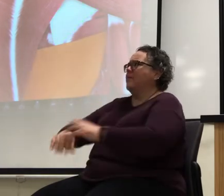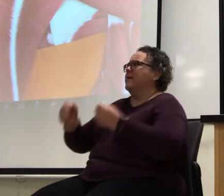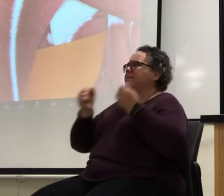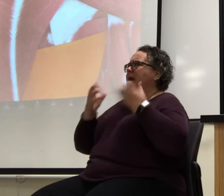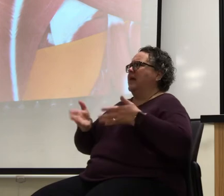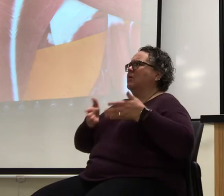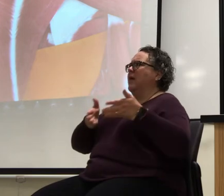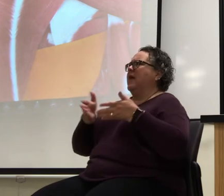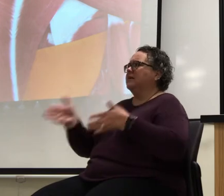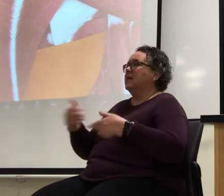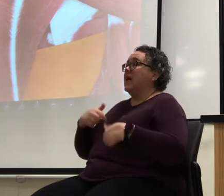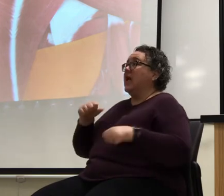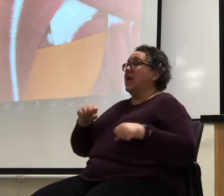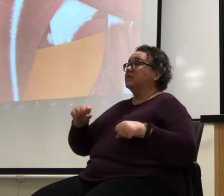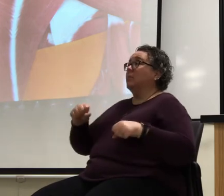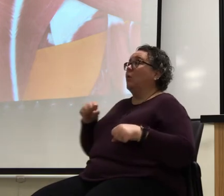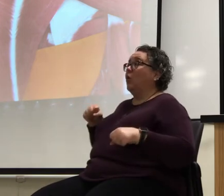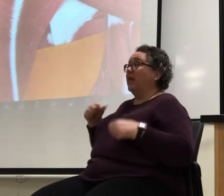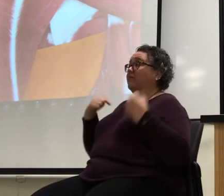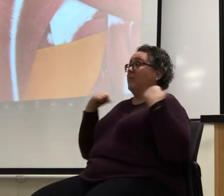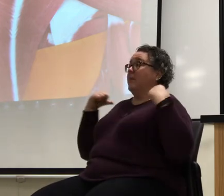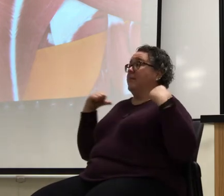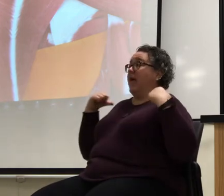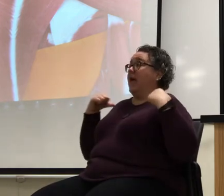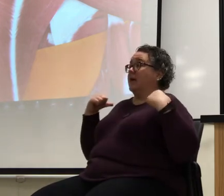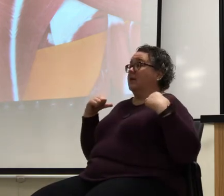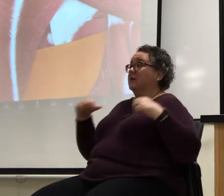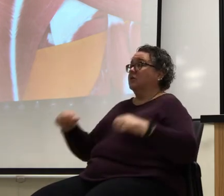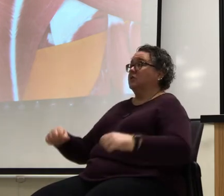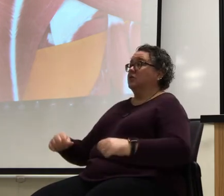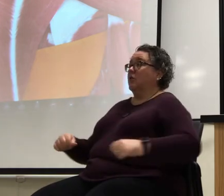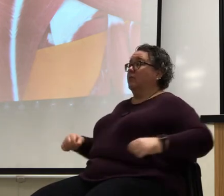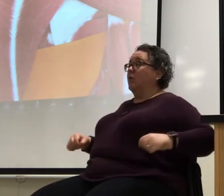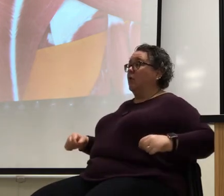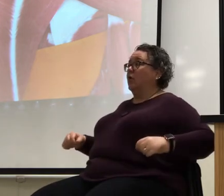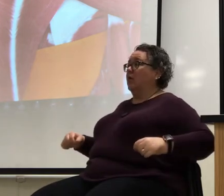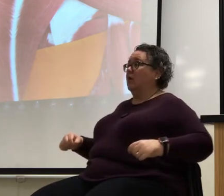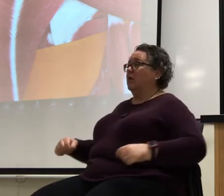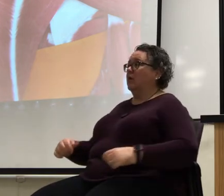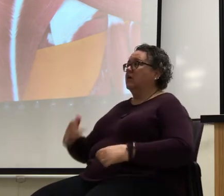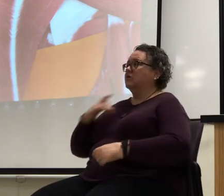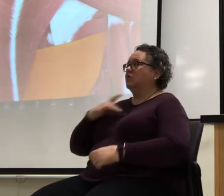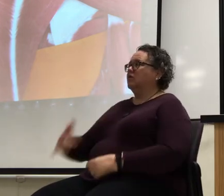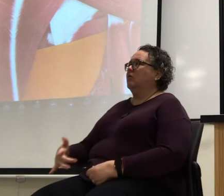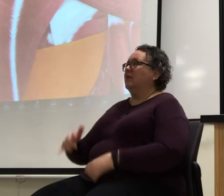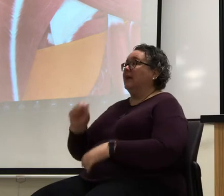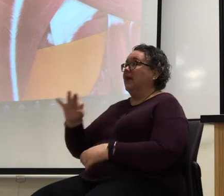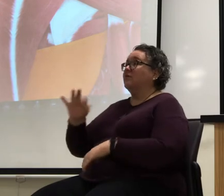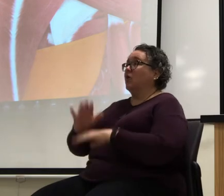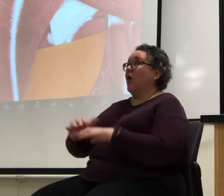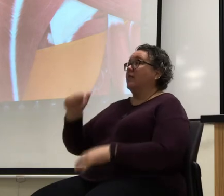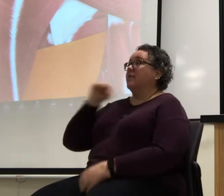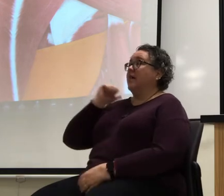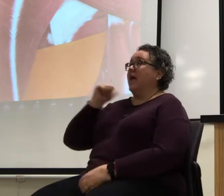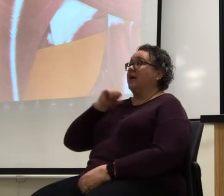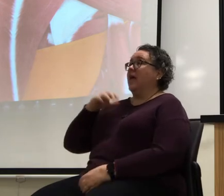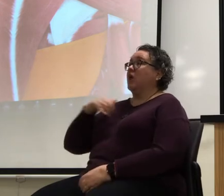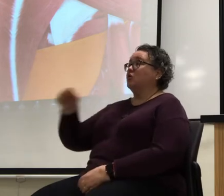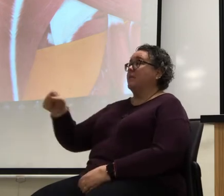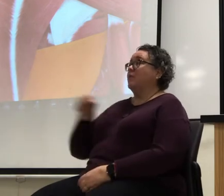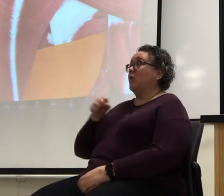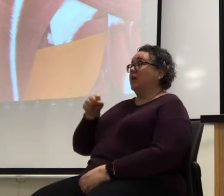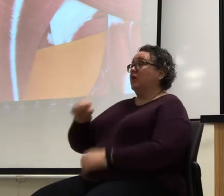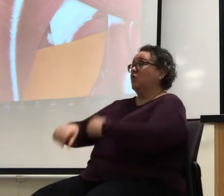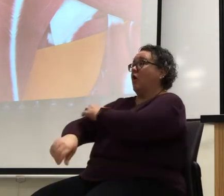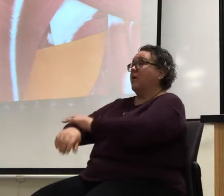It's pulling from the back. It's pulling the arm from the back. So generally speaking, if you're on the back and you're pulling your arm from